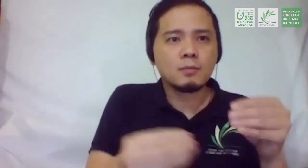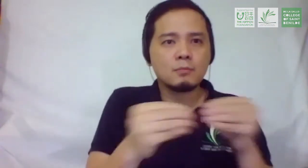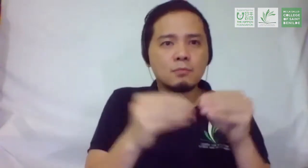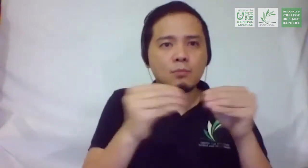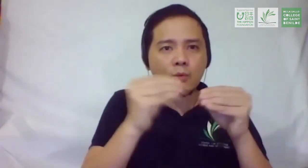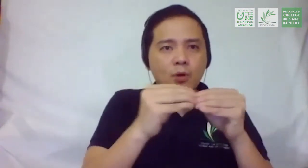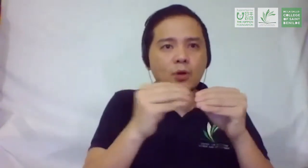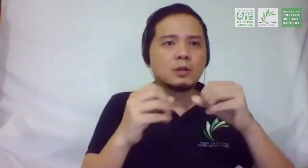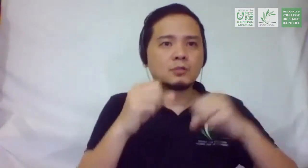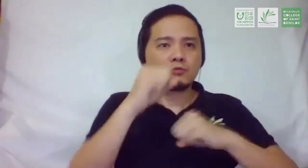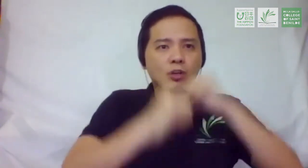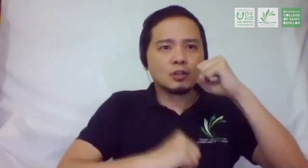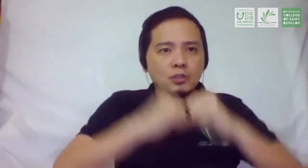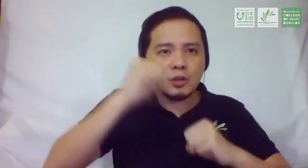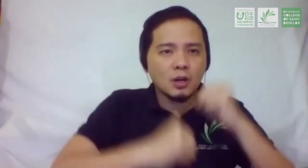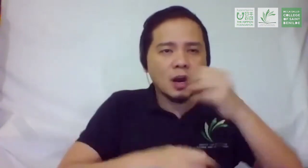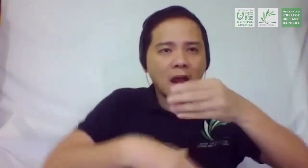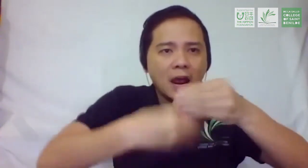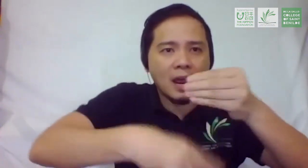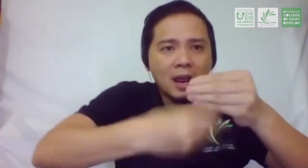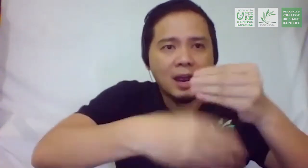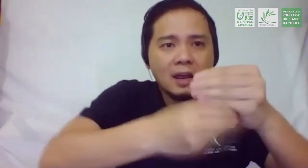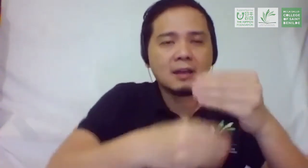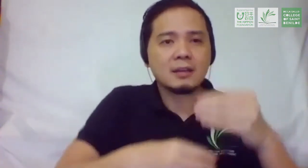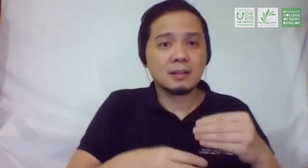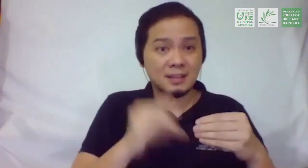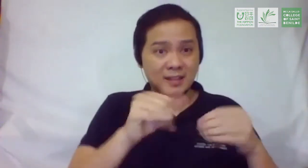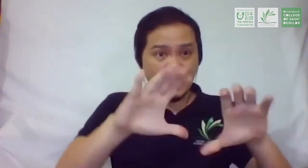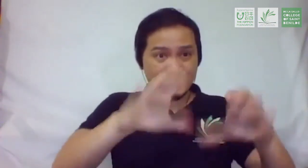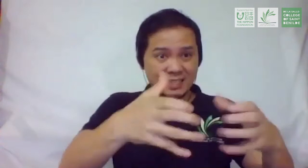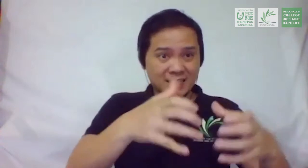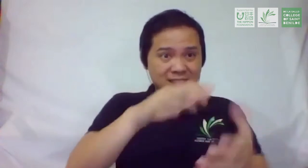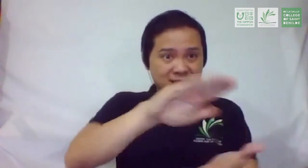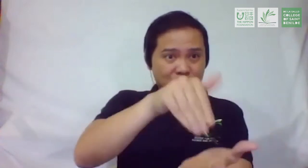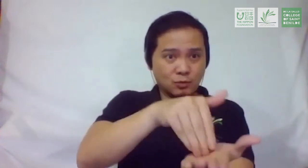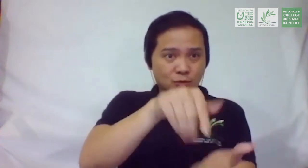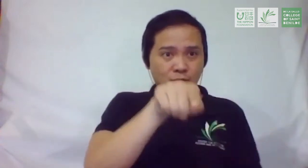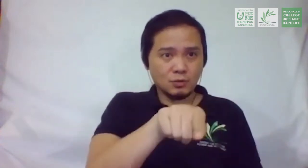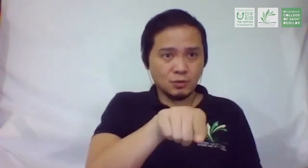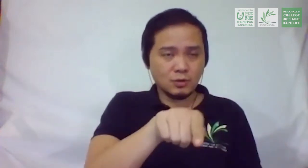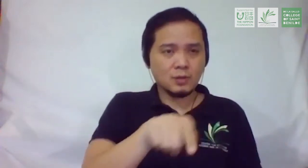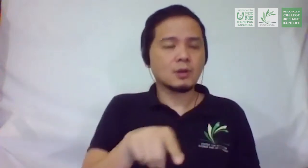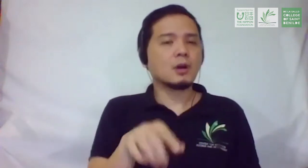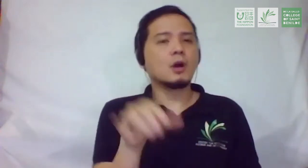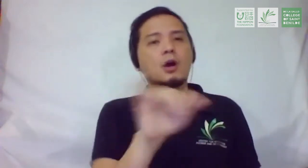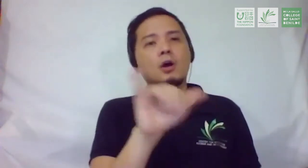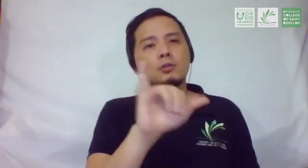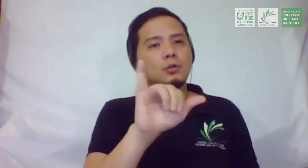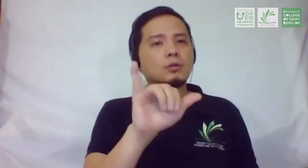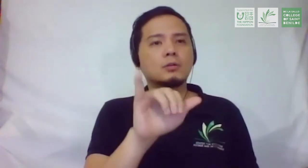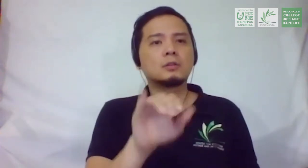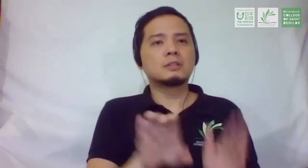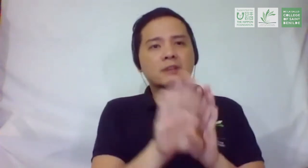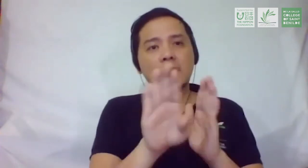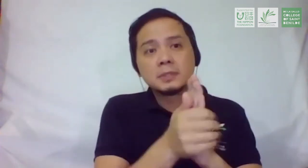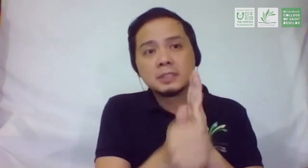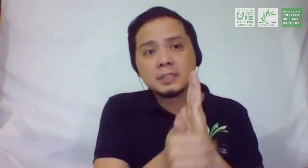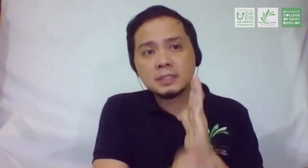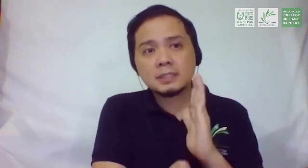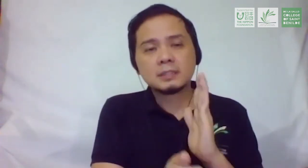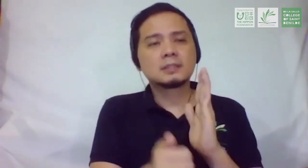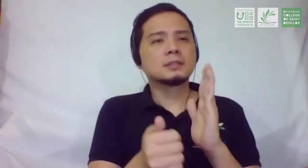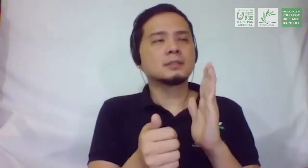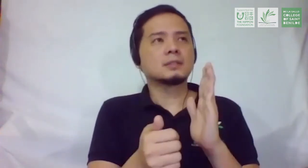Okay, but in the intermediate level, you want to develop skills in the students, like where they can